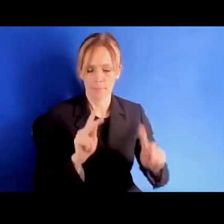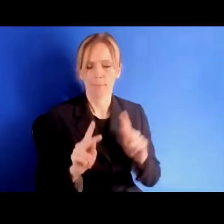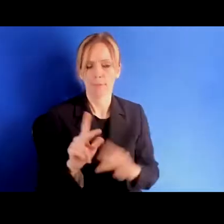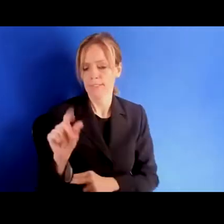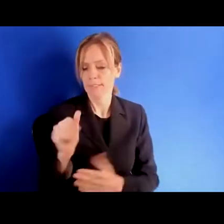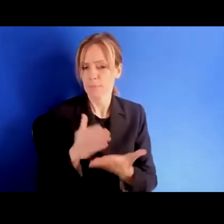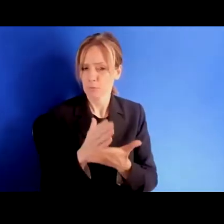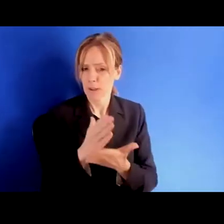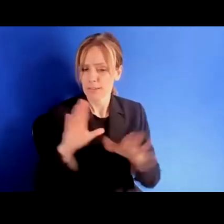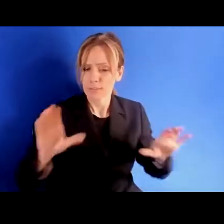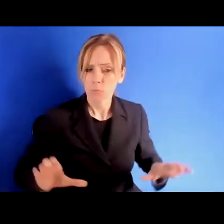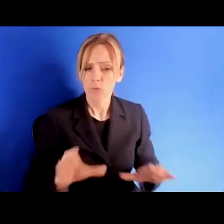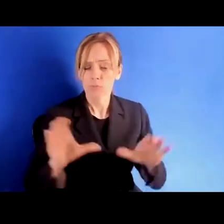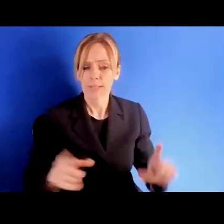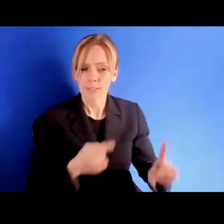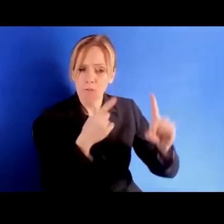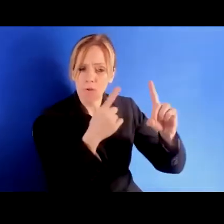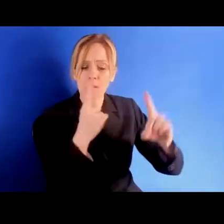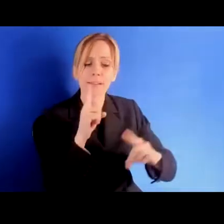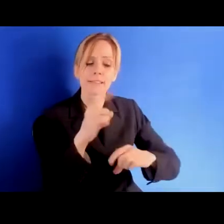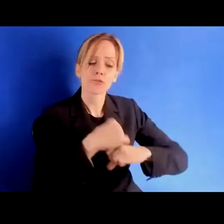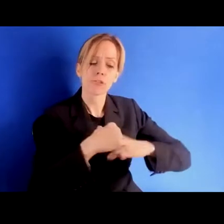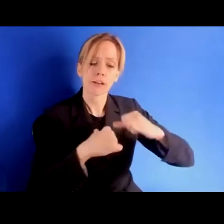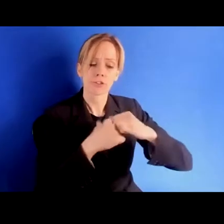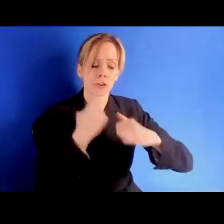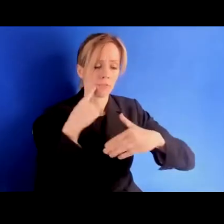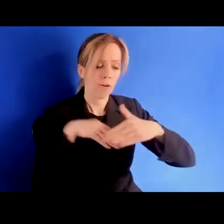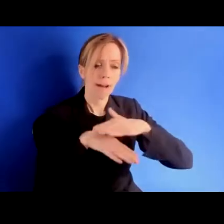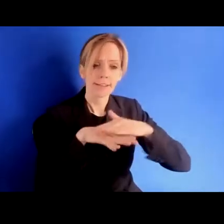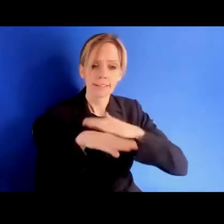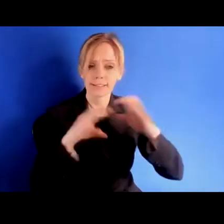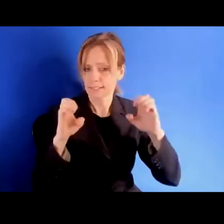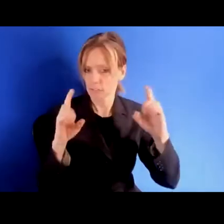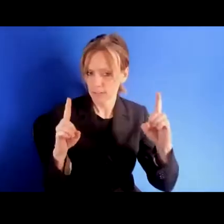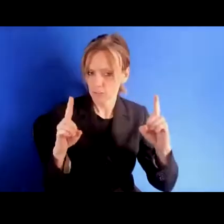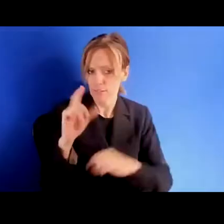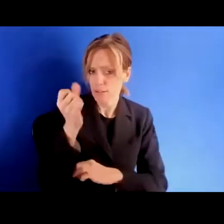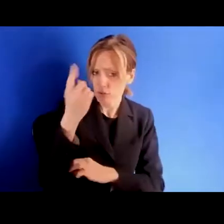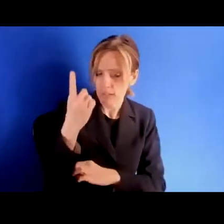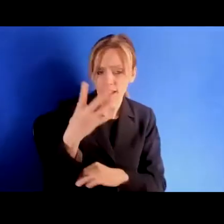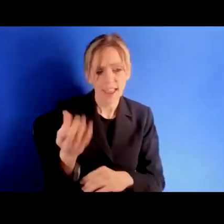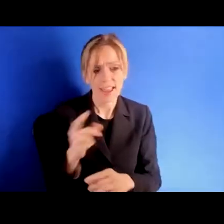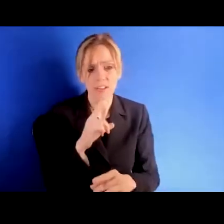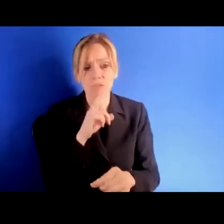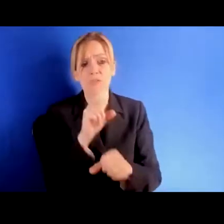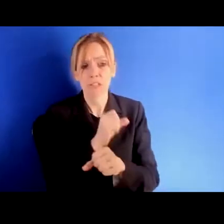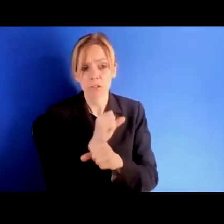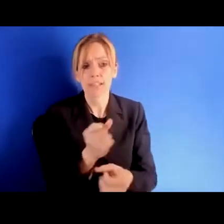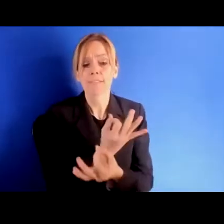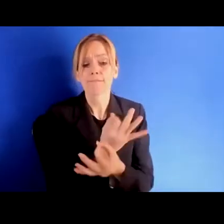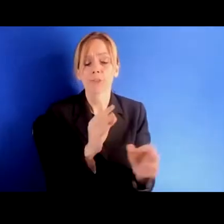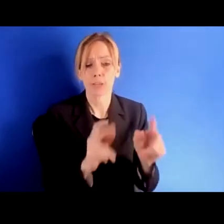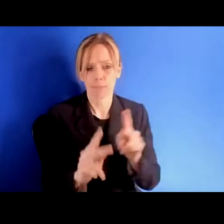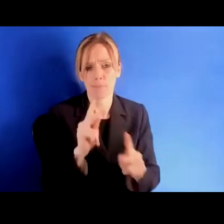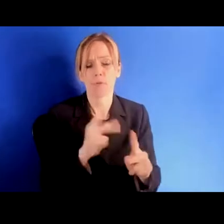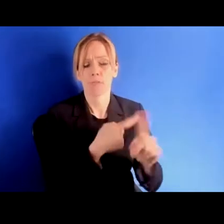create a structure for access to education and understanding, and to literally free people from incarceration. So